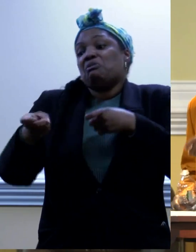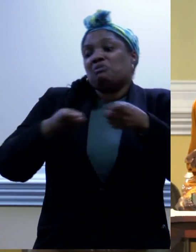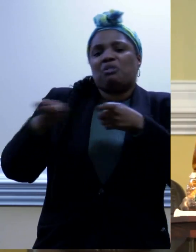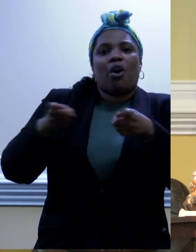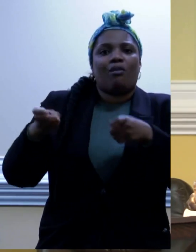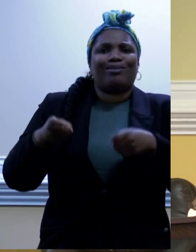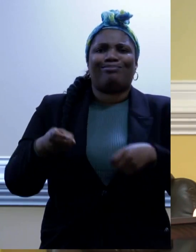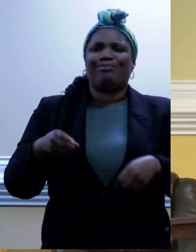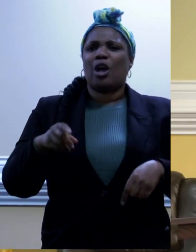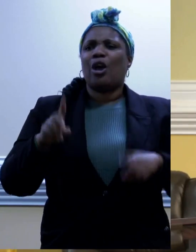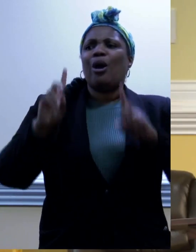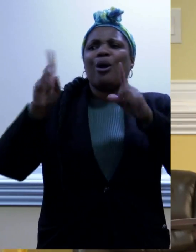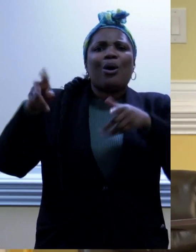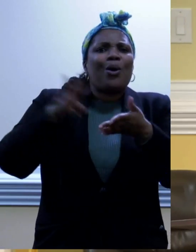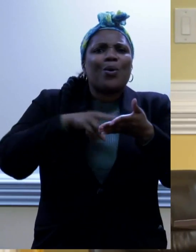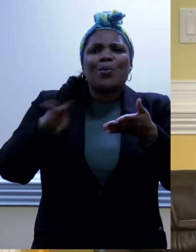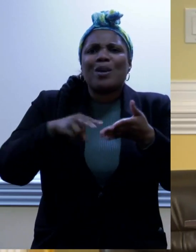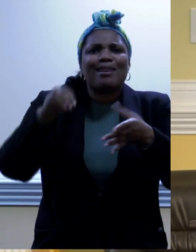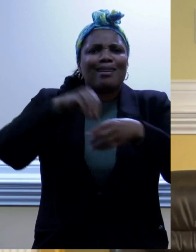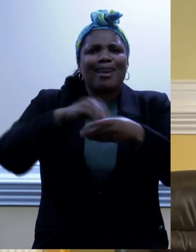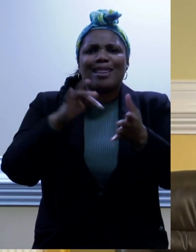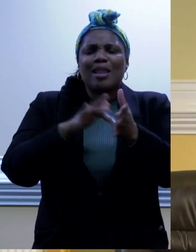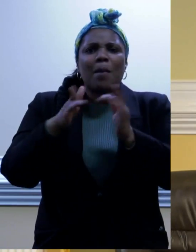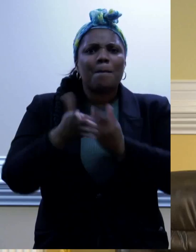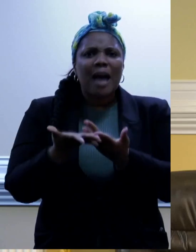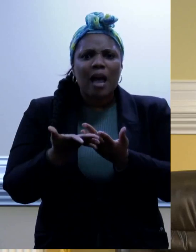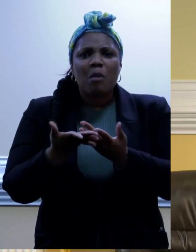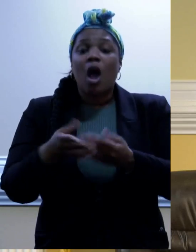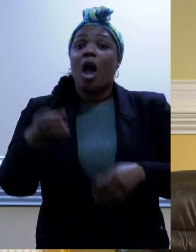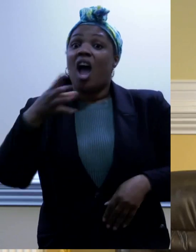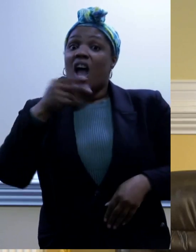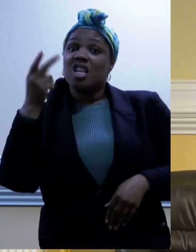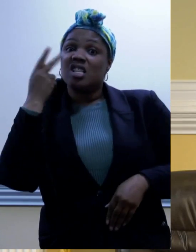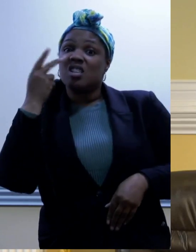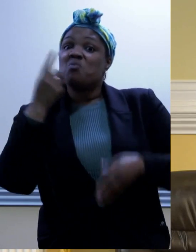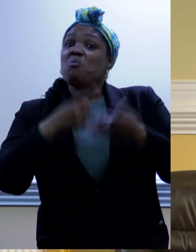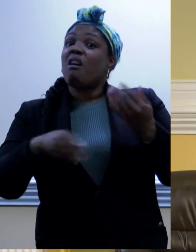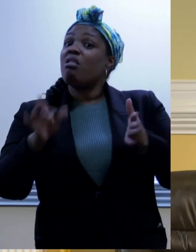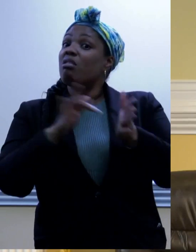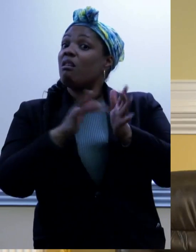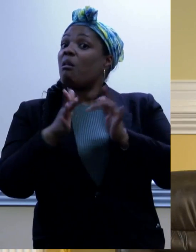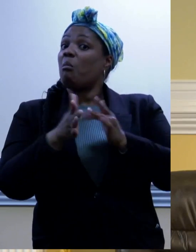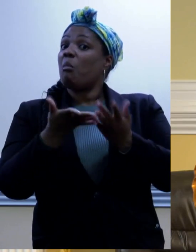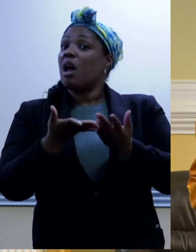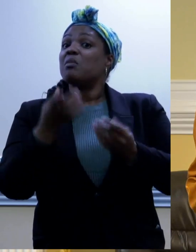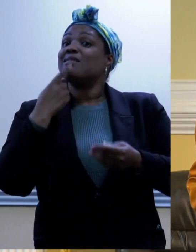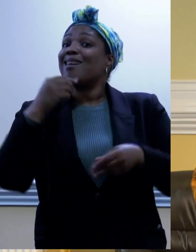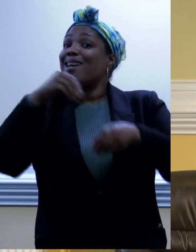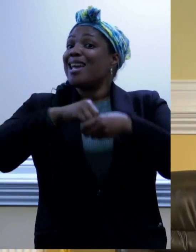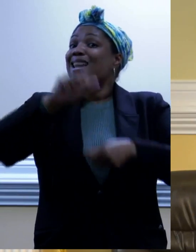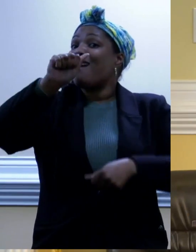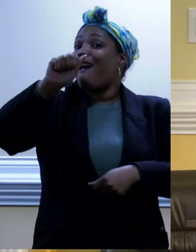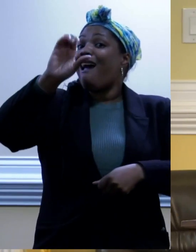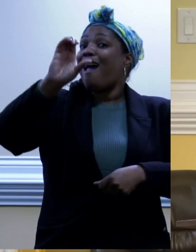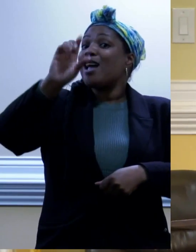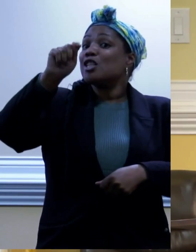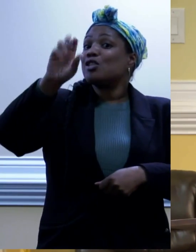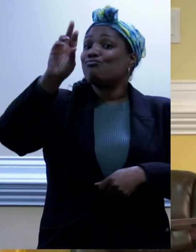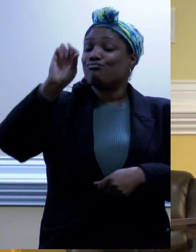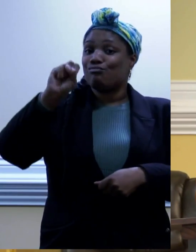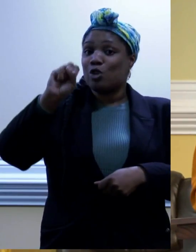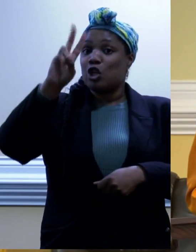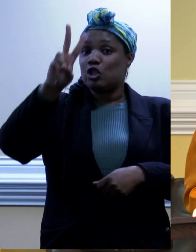and read the day of Pentecost and really look what the Bible said on the second chapter of Acts. It said there